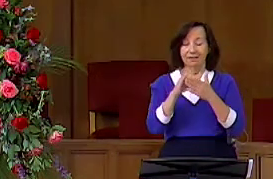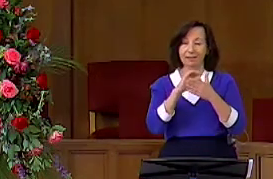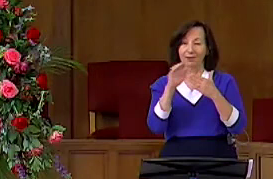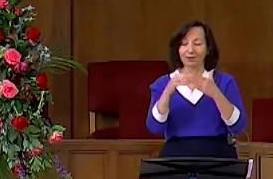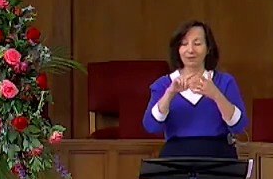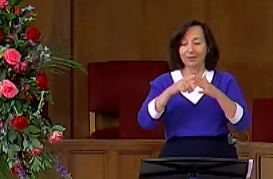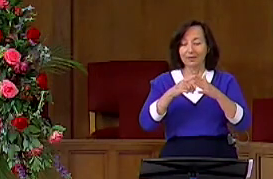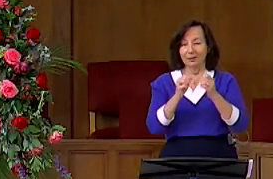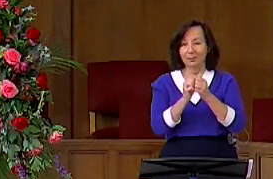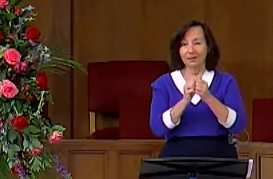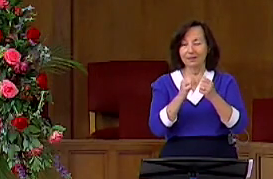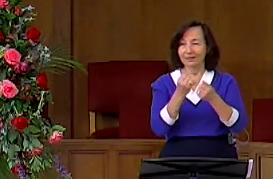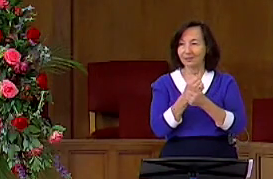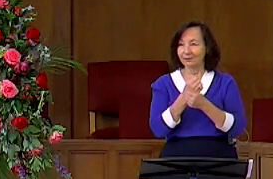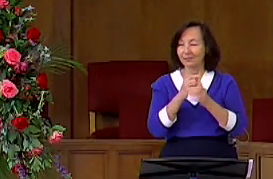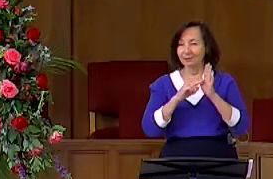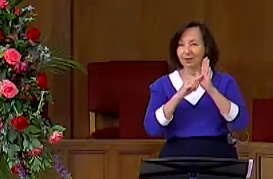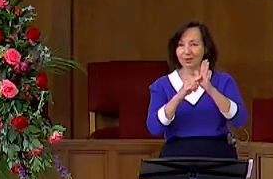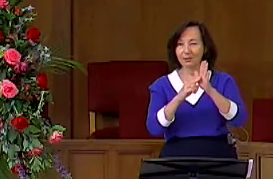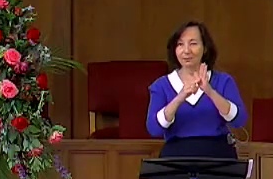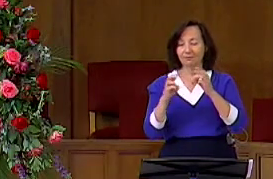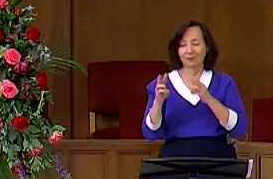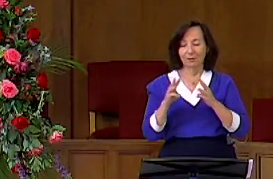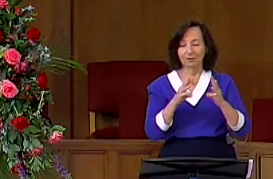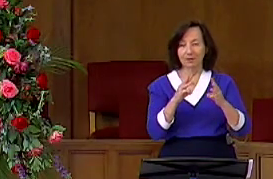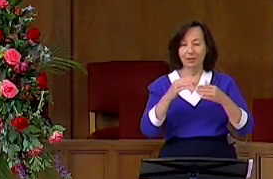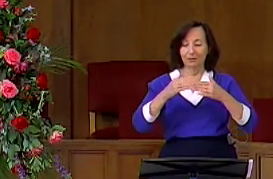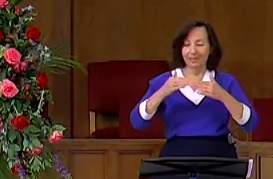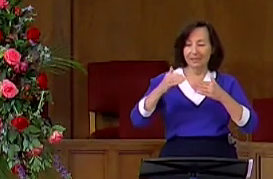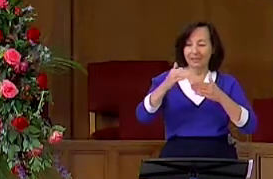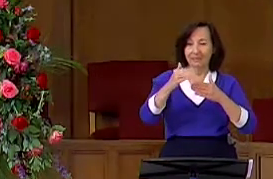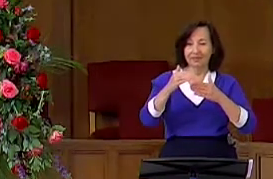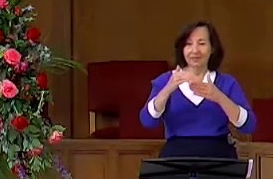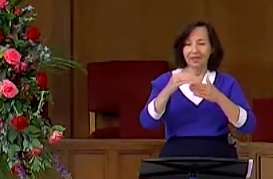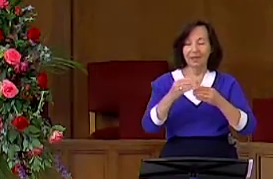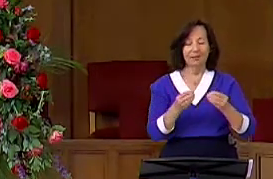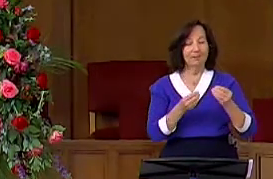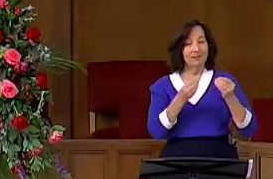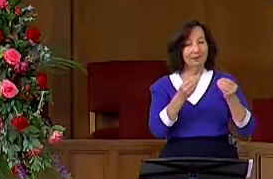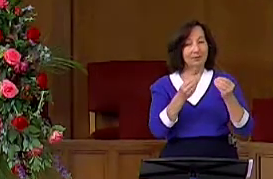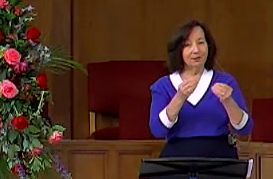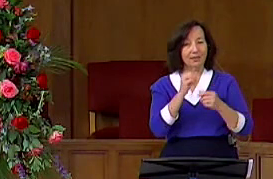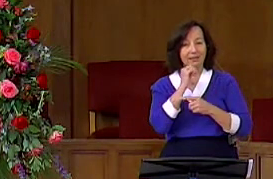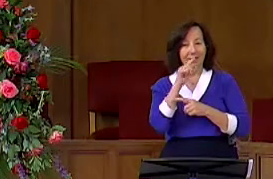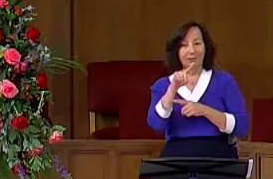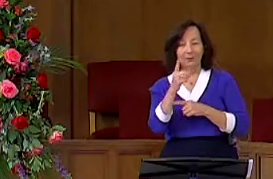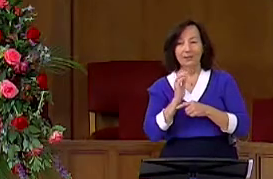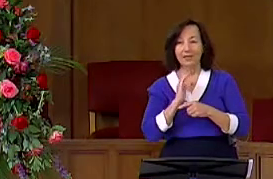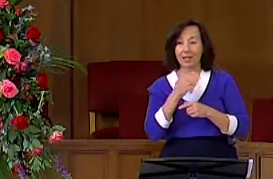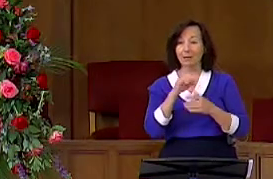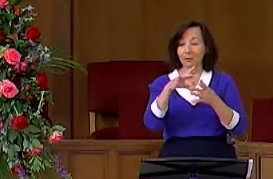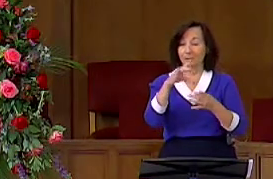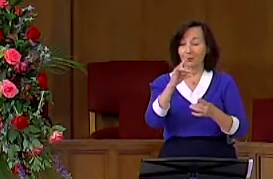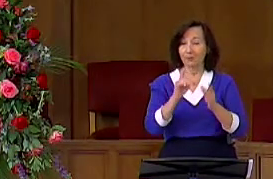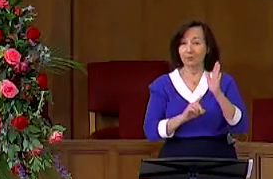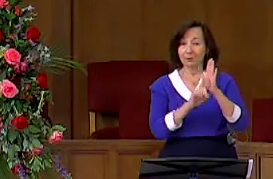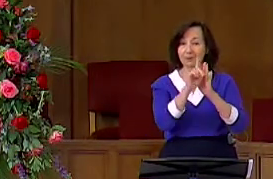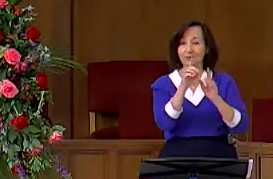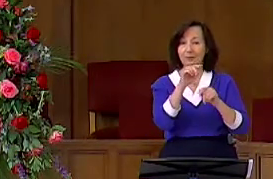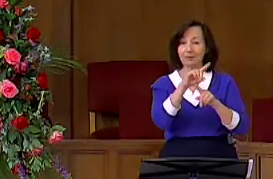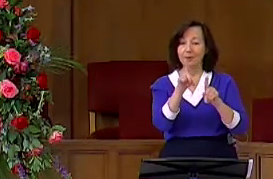love, how we show that love. The way we extend that love is by nurturing not only our spiritual development, but each